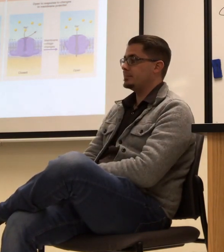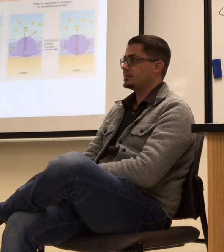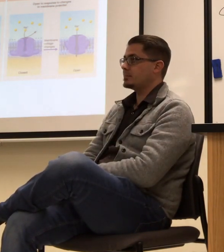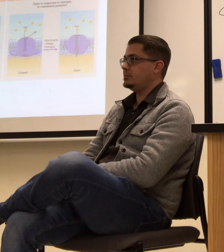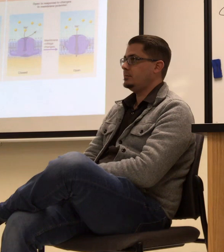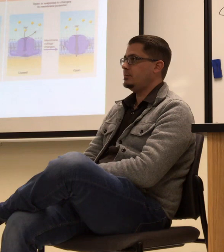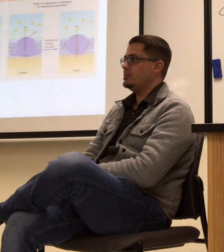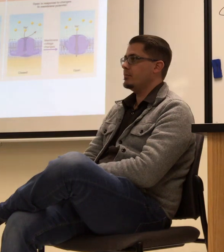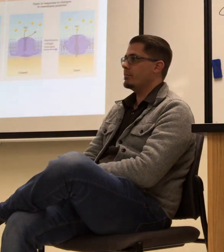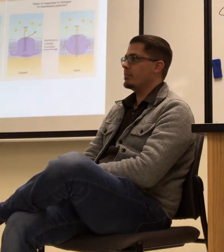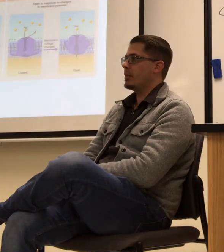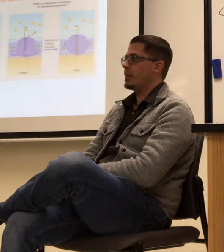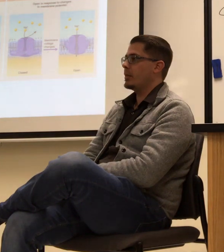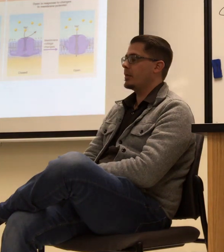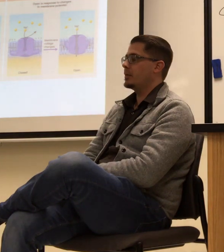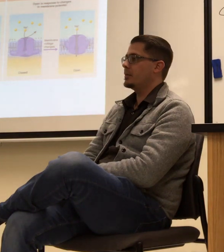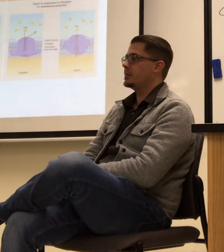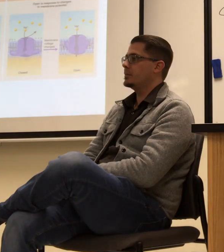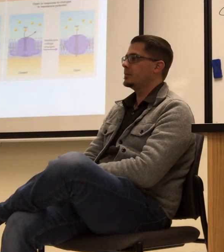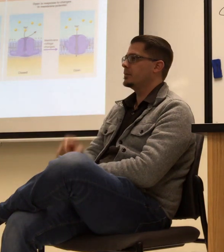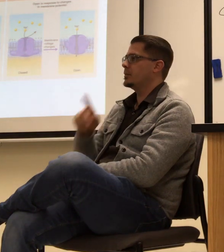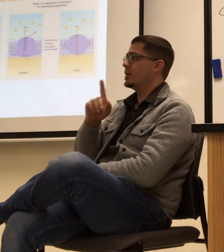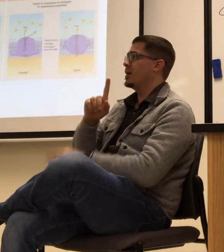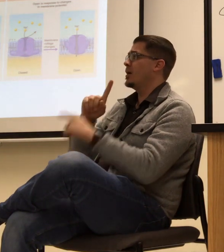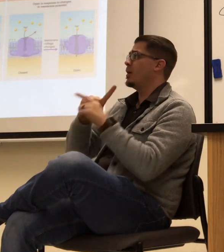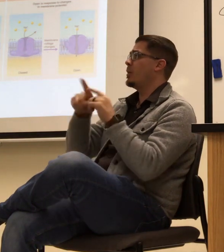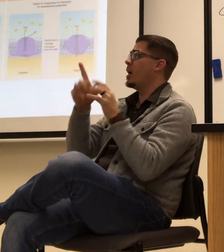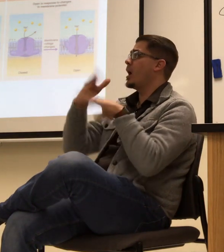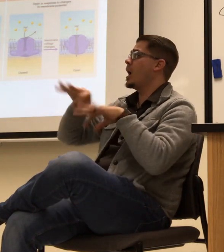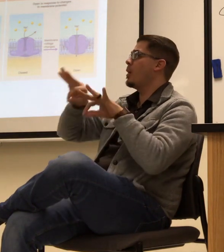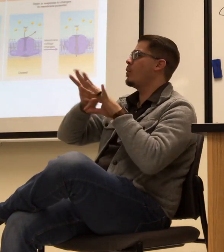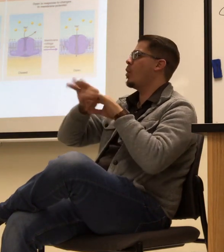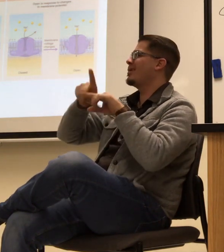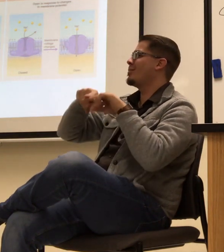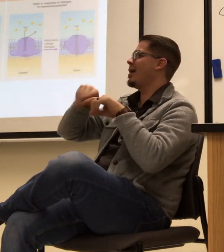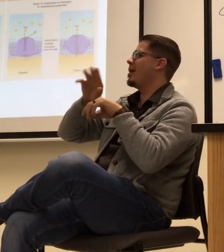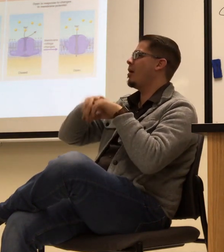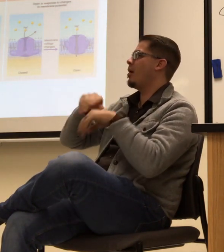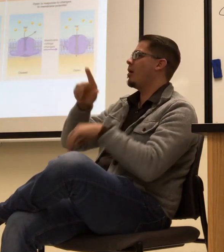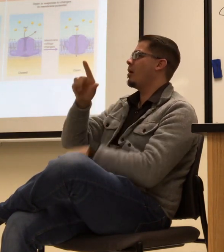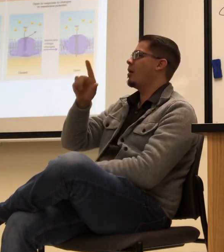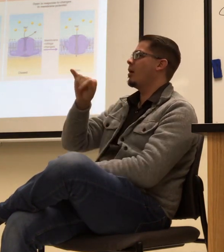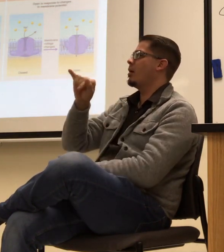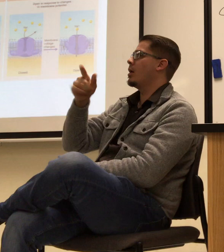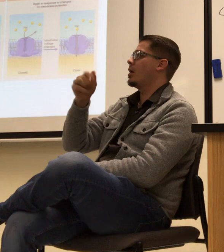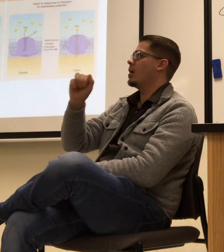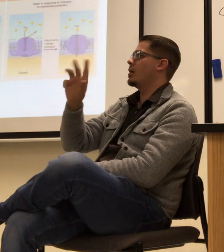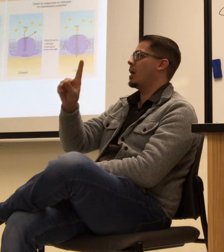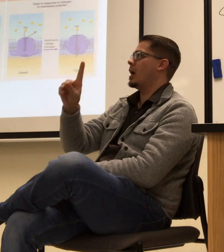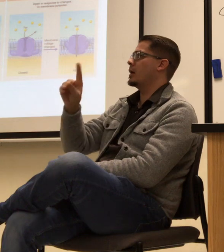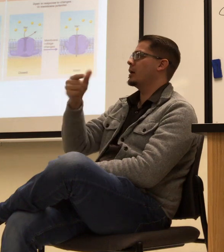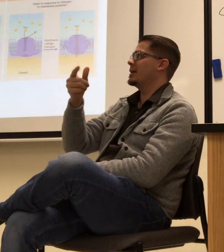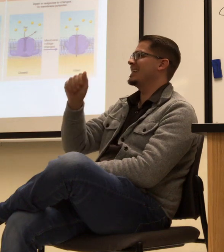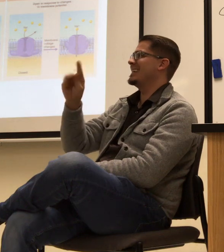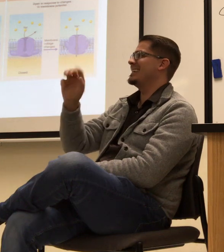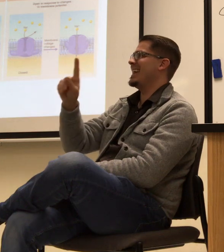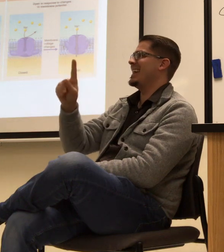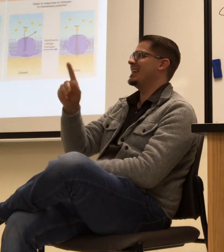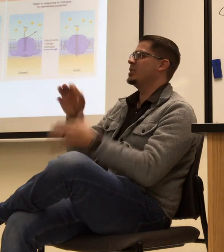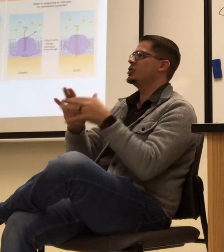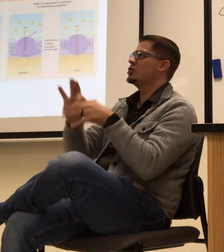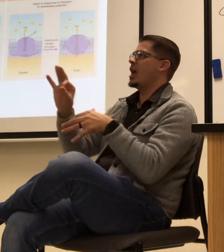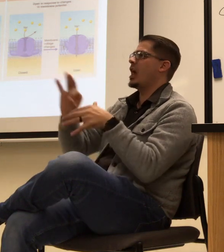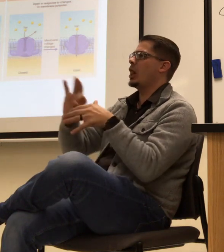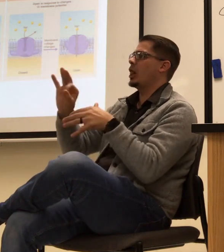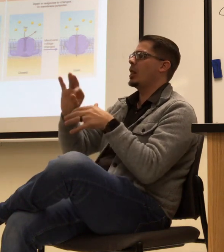But they depend on the ligand-gated channels, okay? Graded means big